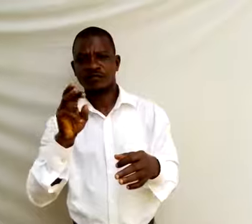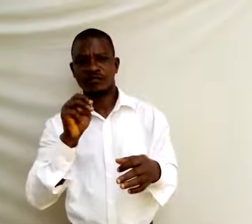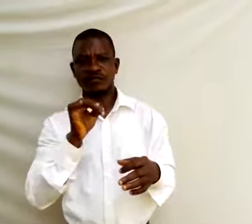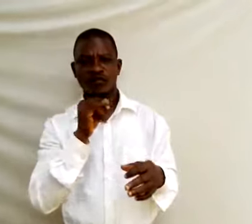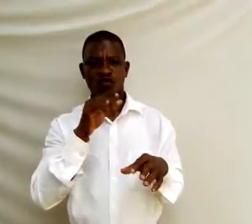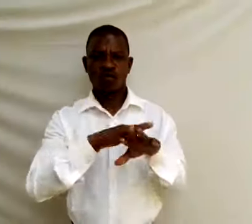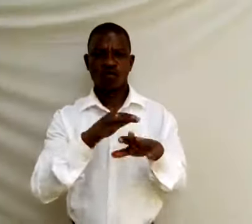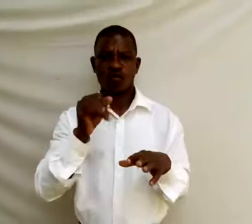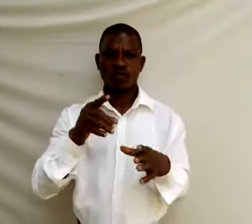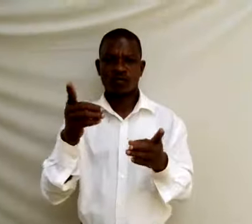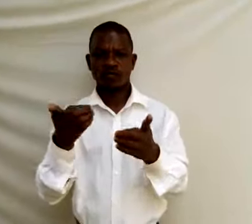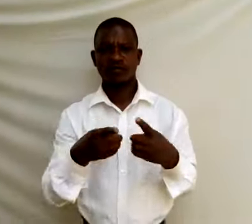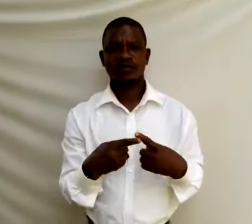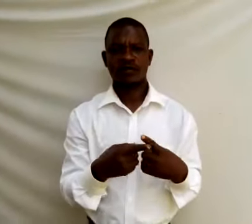on demand.